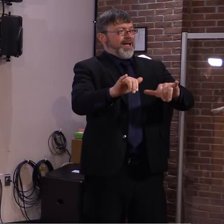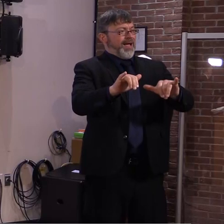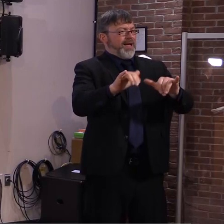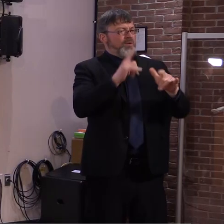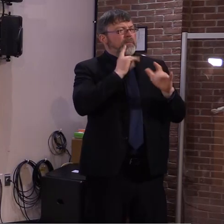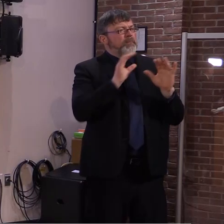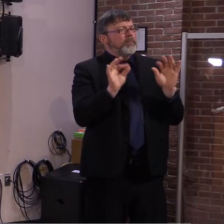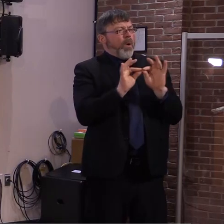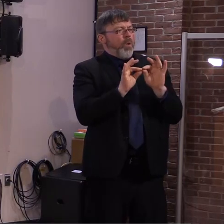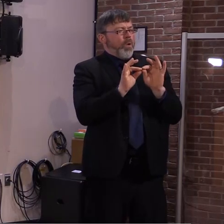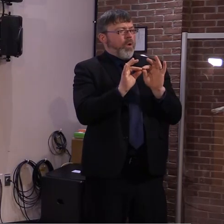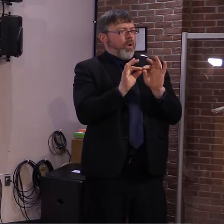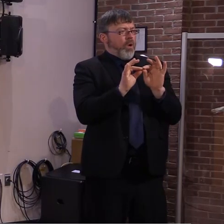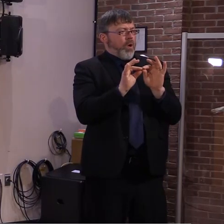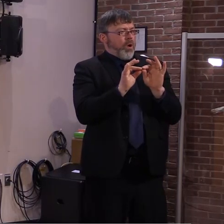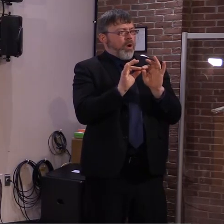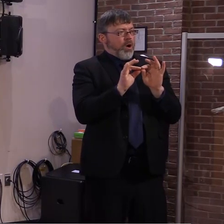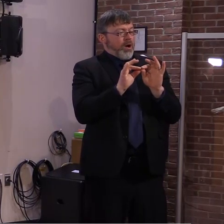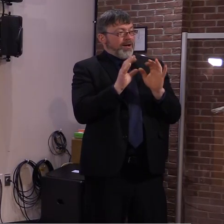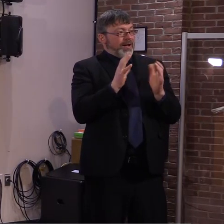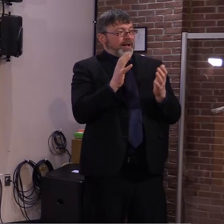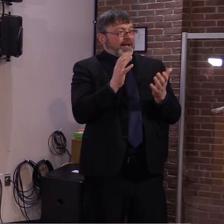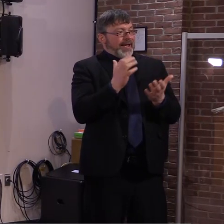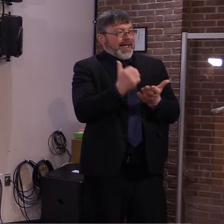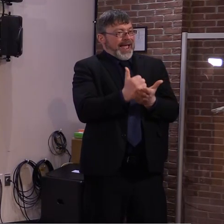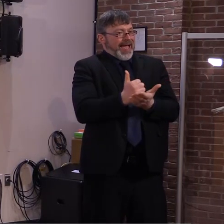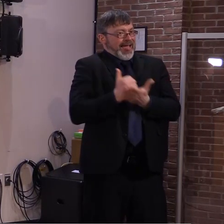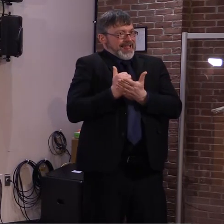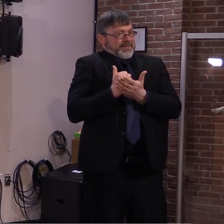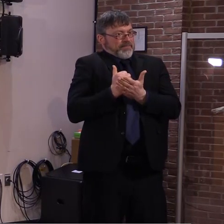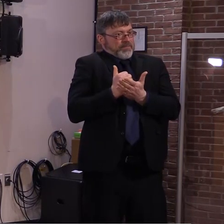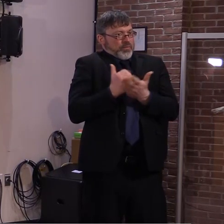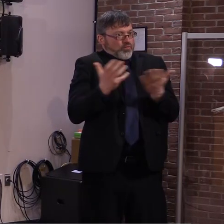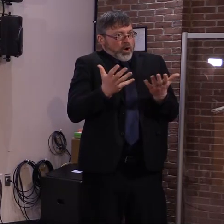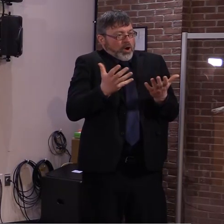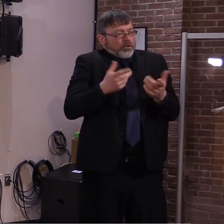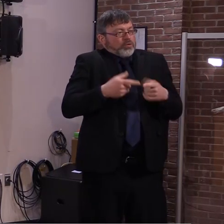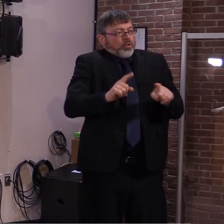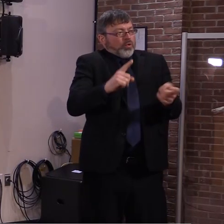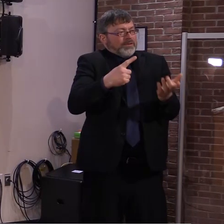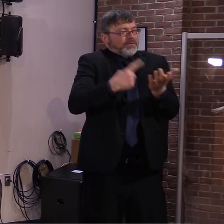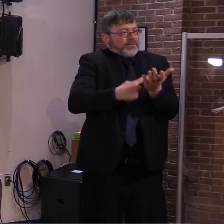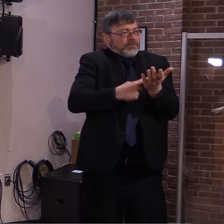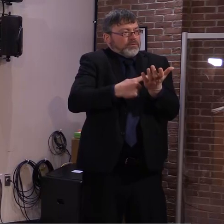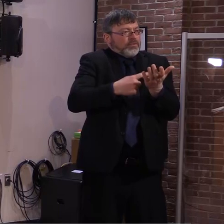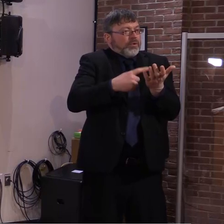be helpful in the discussions as we go into the future. So.